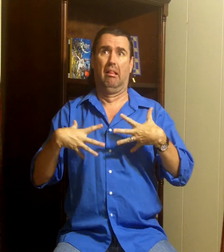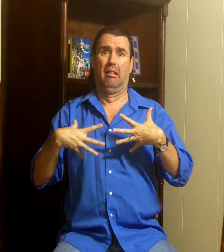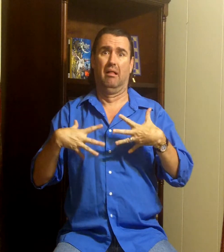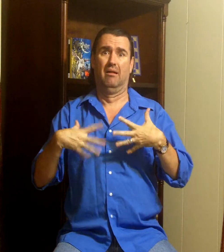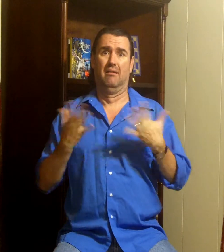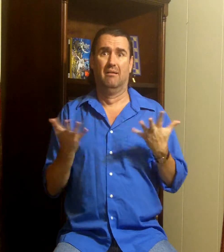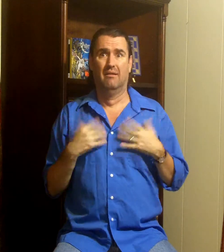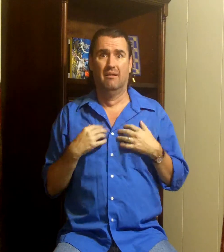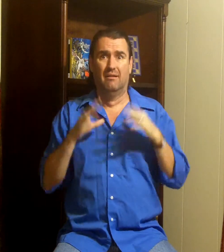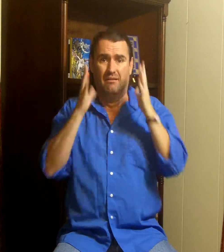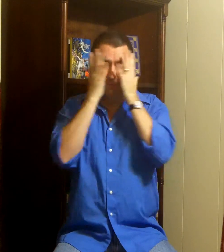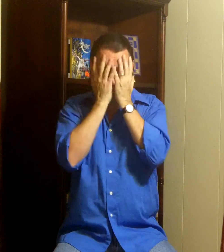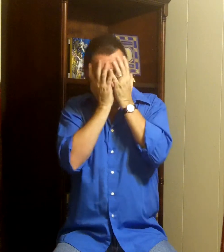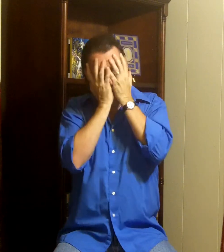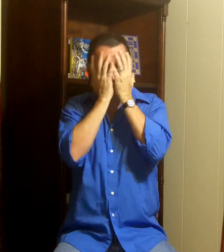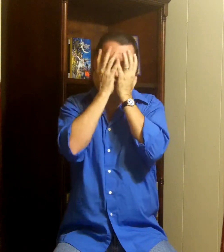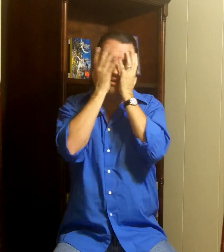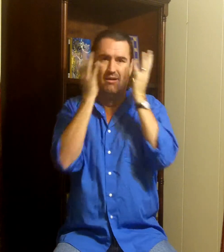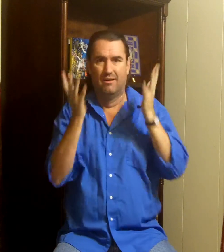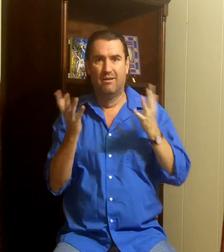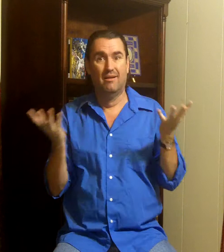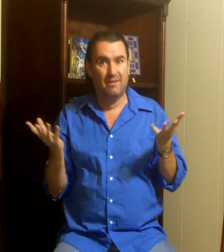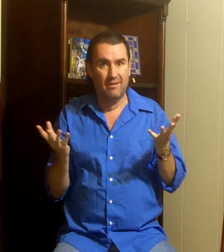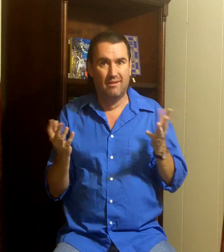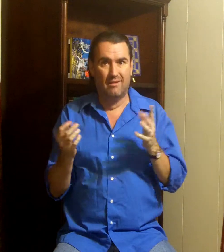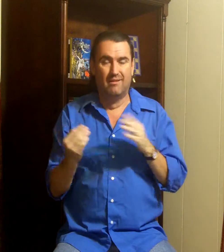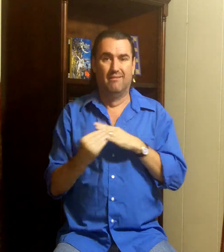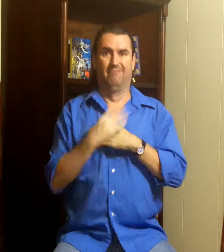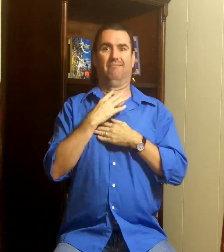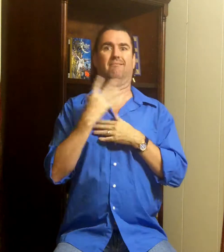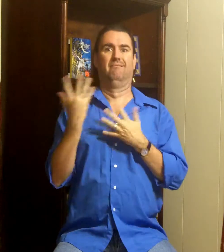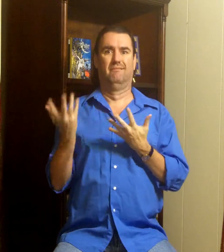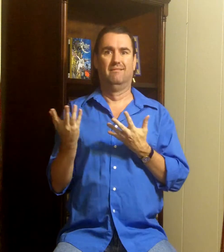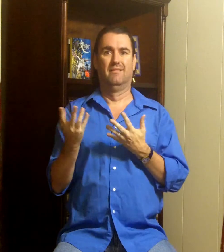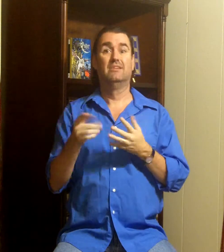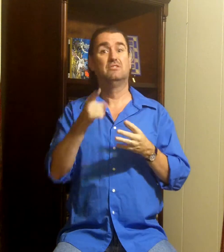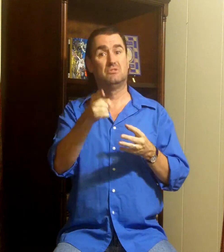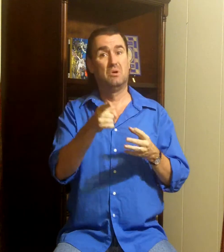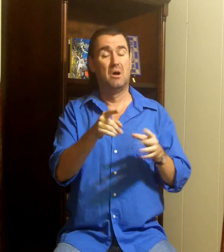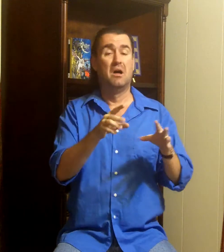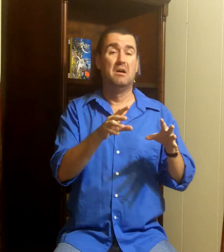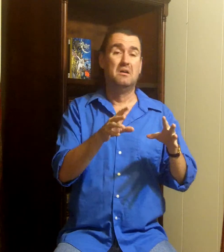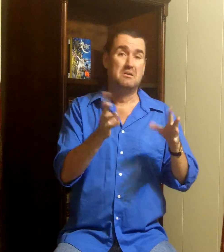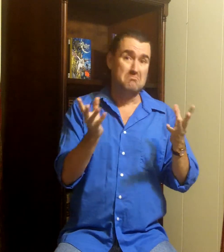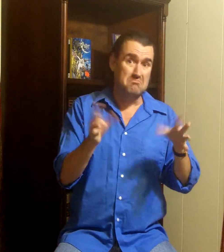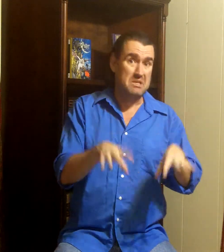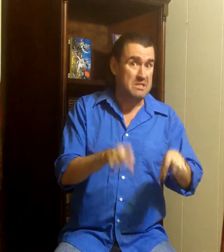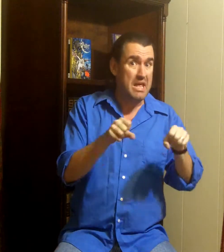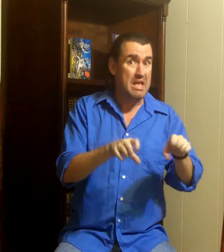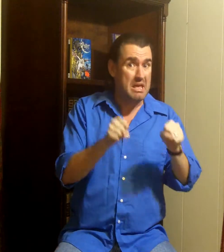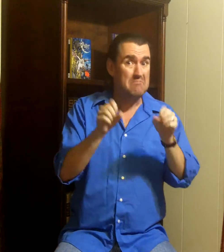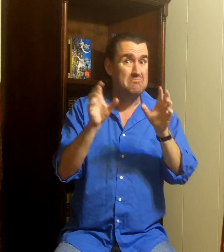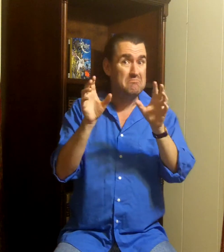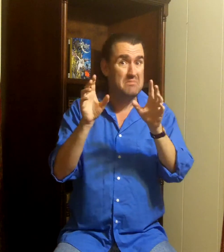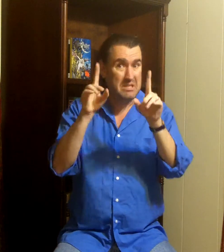nervous. So if you'll take these tests, I would prep with like ESSE, then EIPA, then the NIC. If you do these